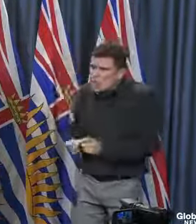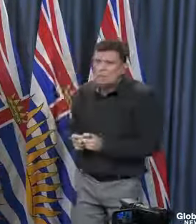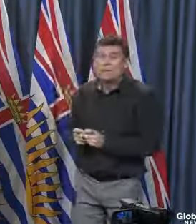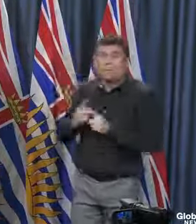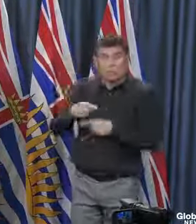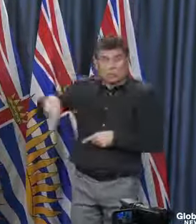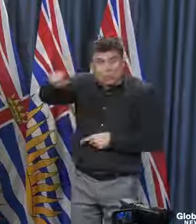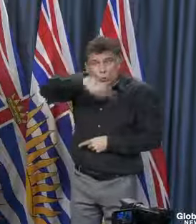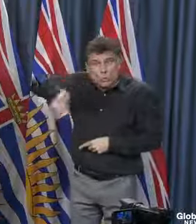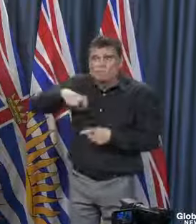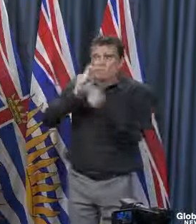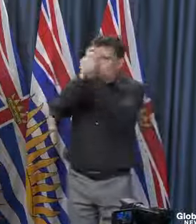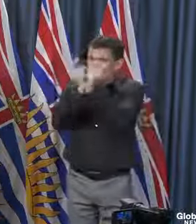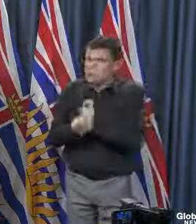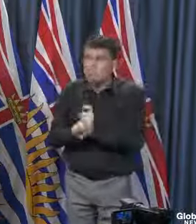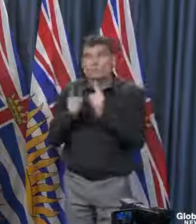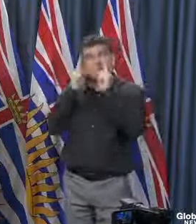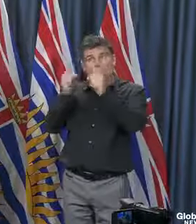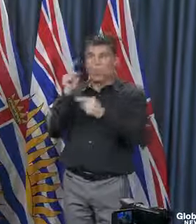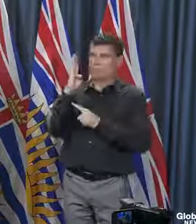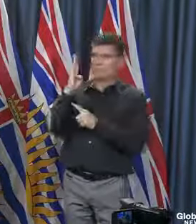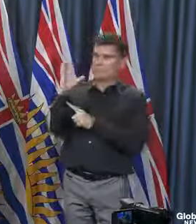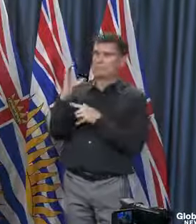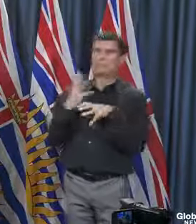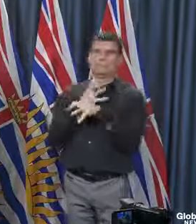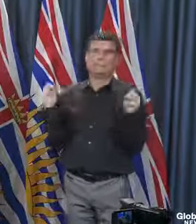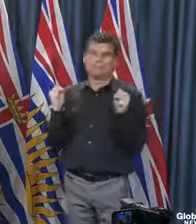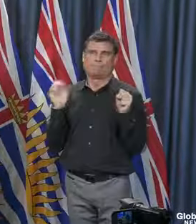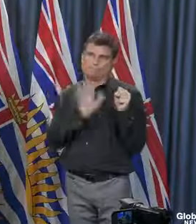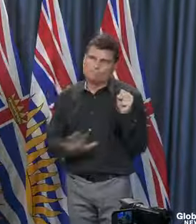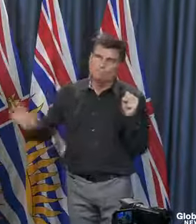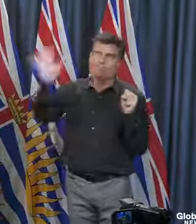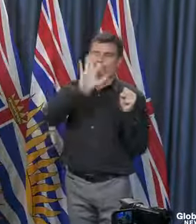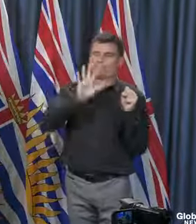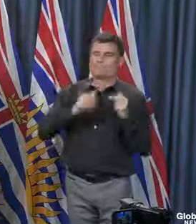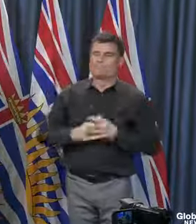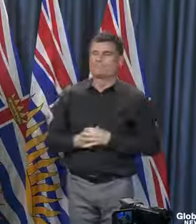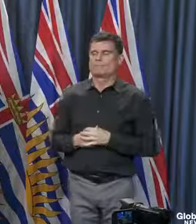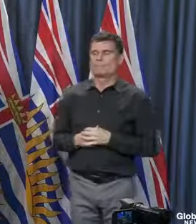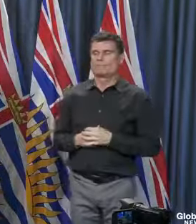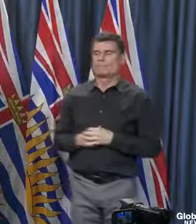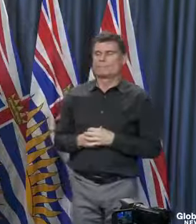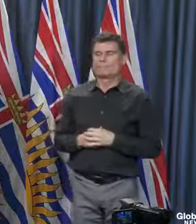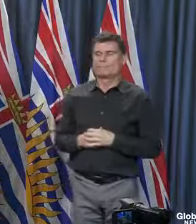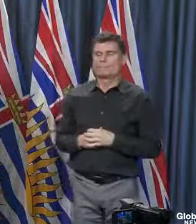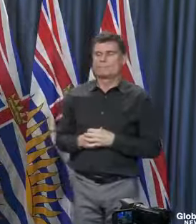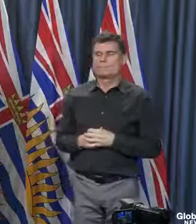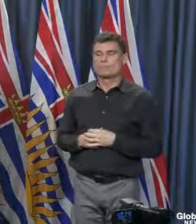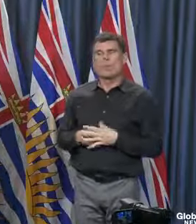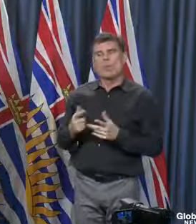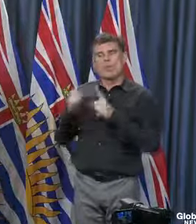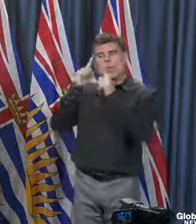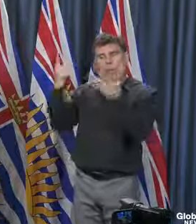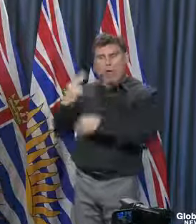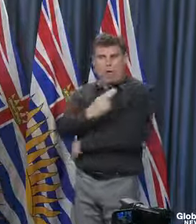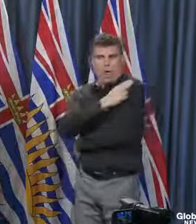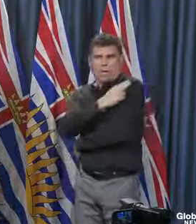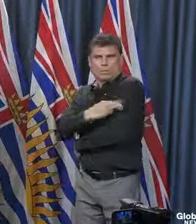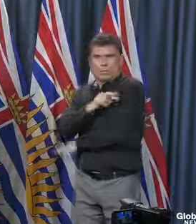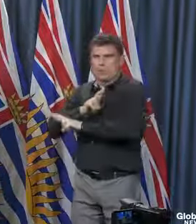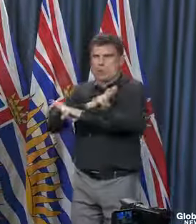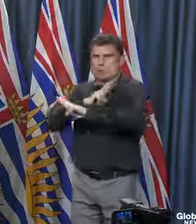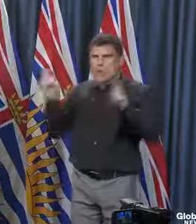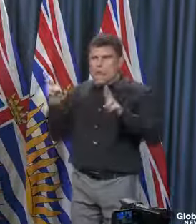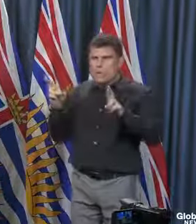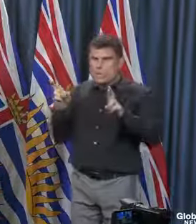safe, and that particularly our acute care facilities are ready for a changing situation.